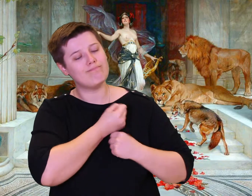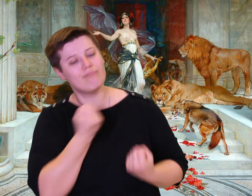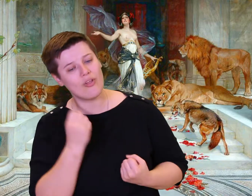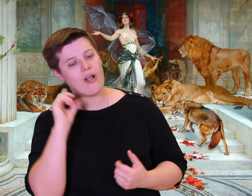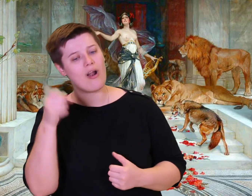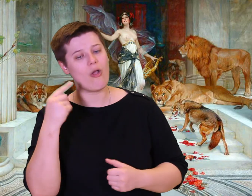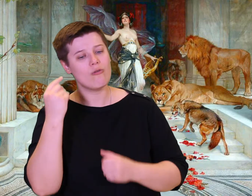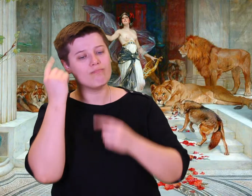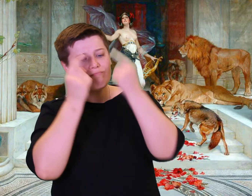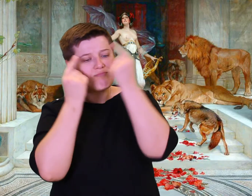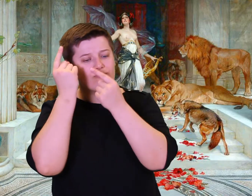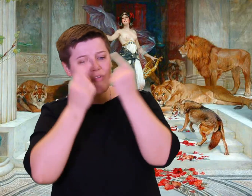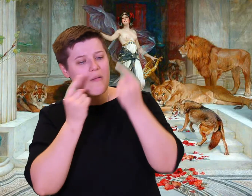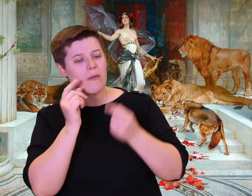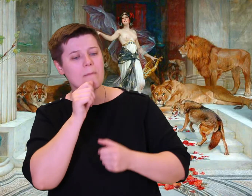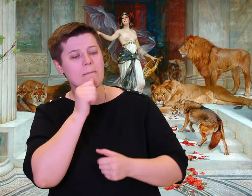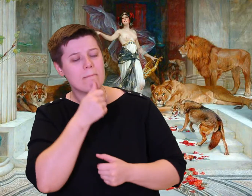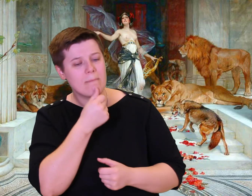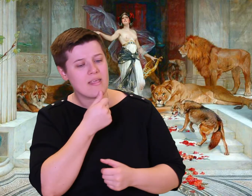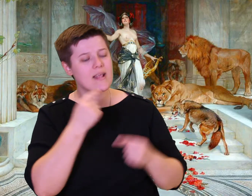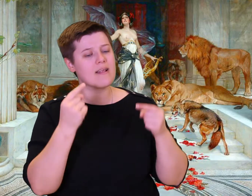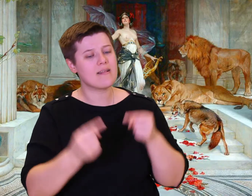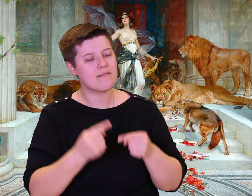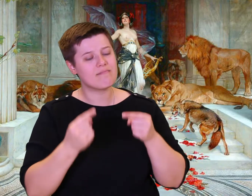Now stop encouraging this lamentation.